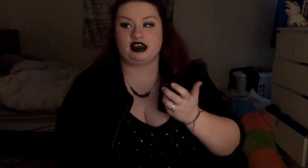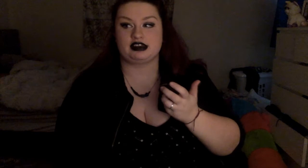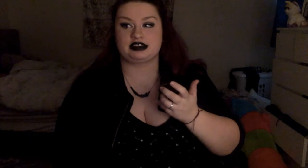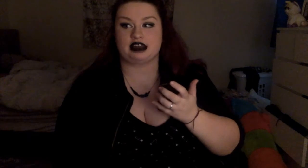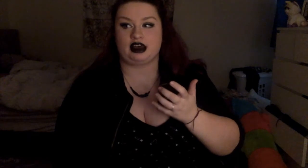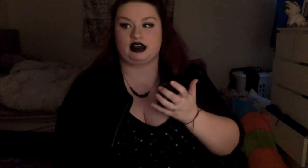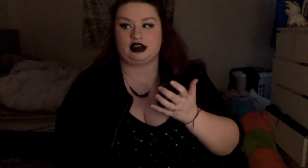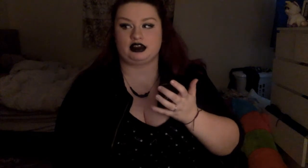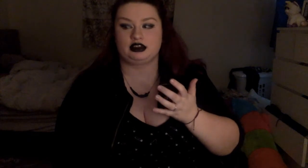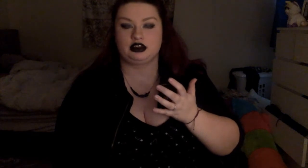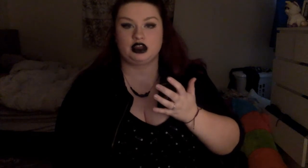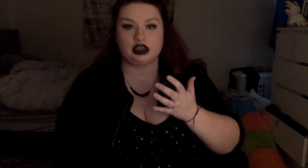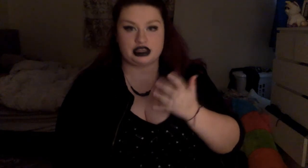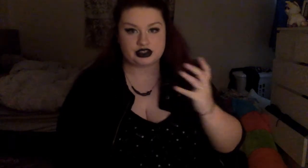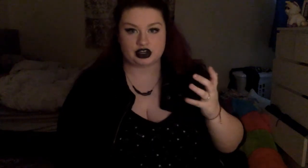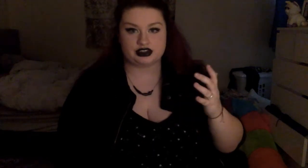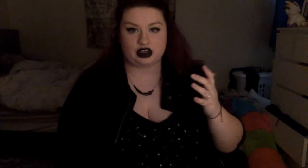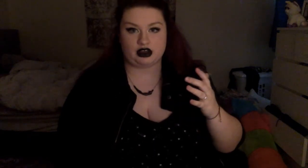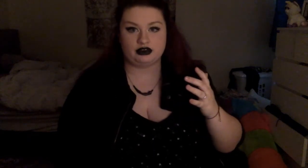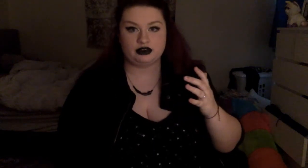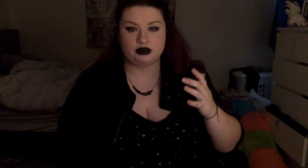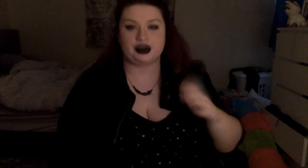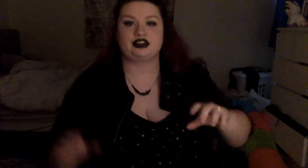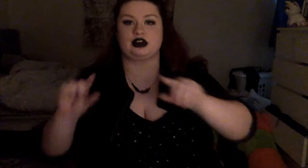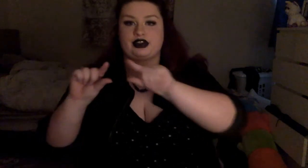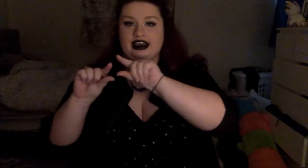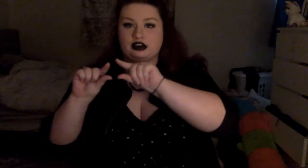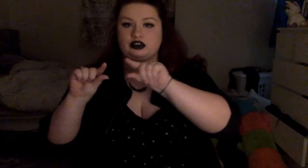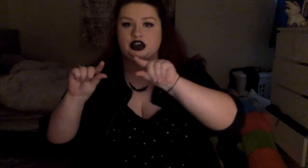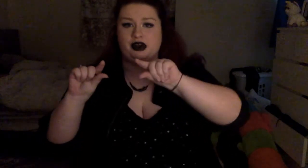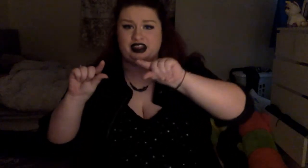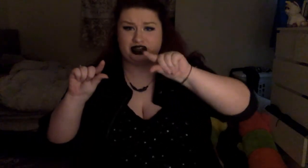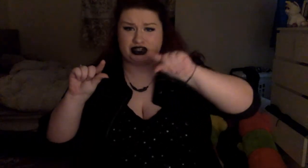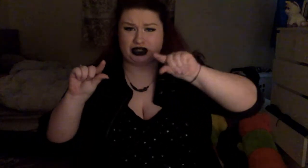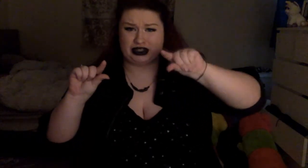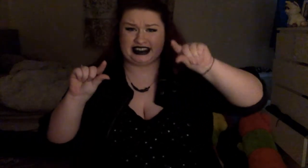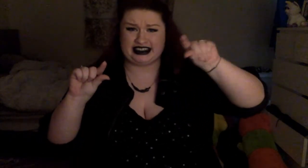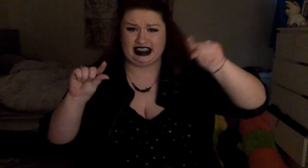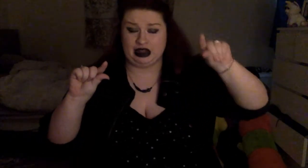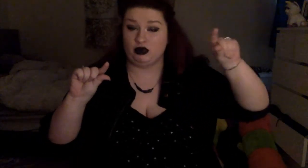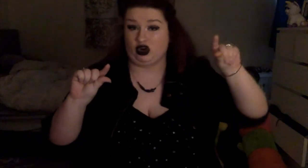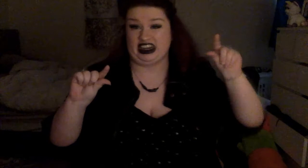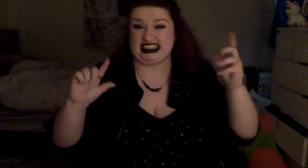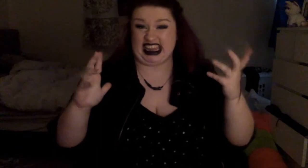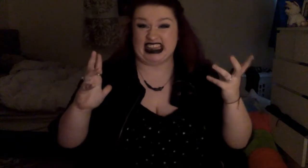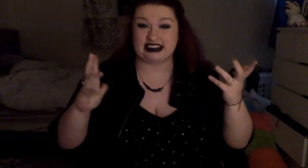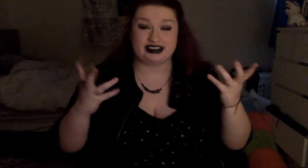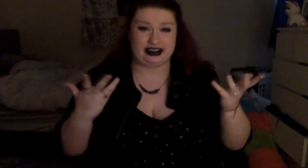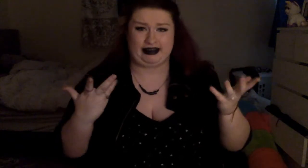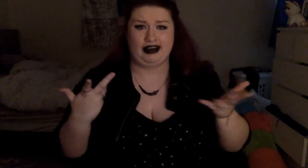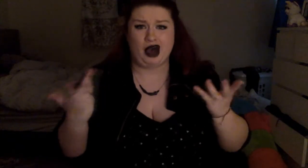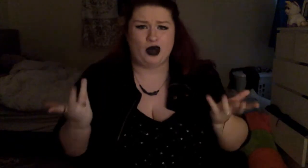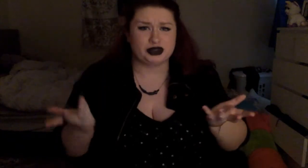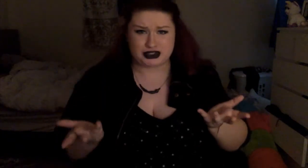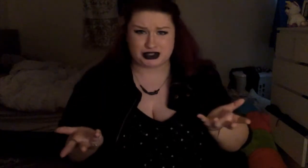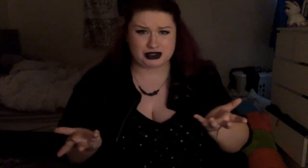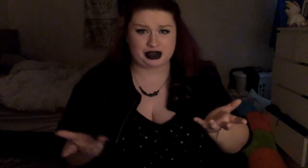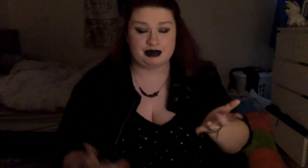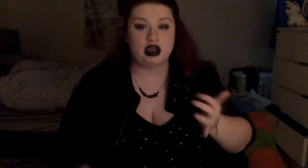because he starts off with, the held note and then it turns into like a more intense, like, almost a scream,